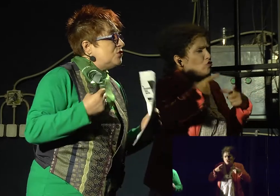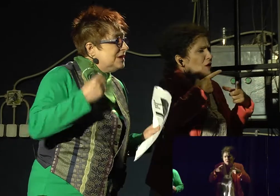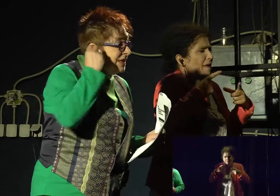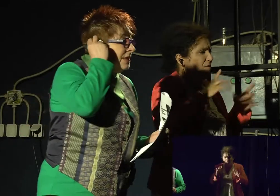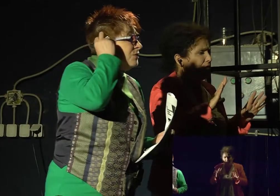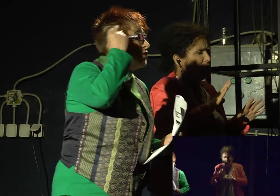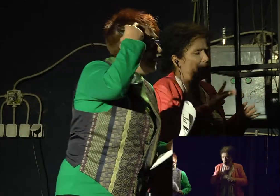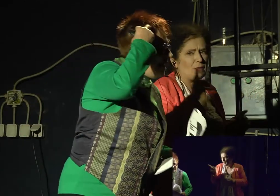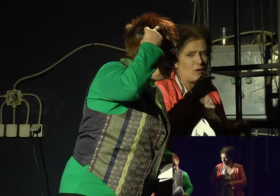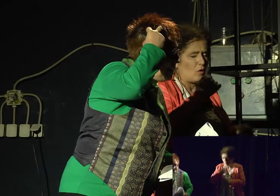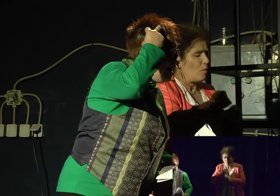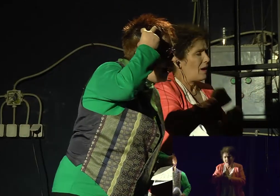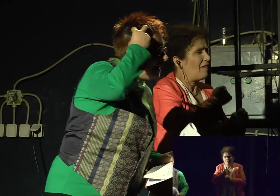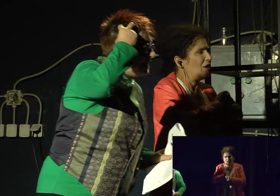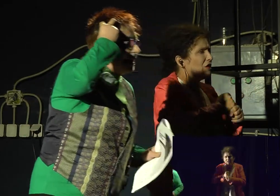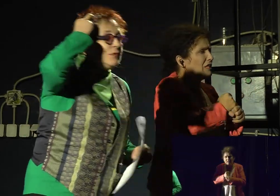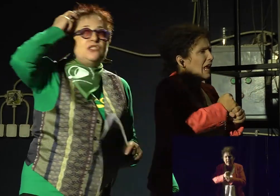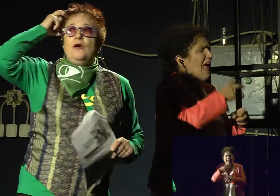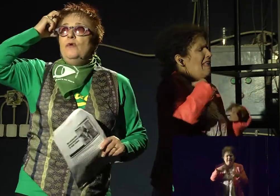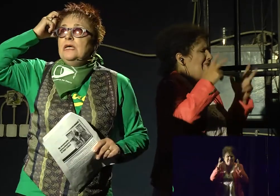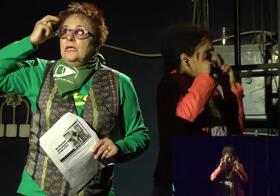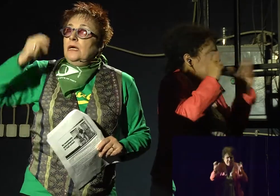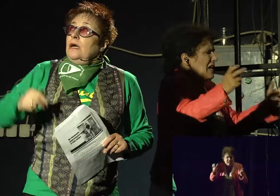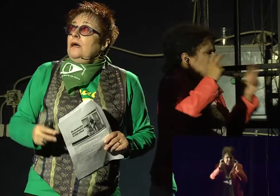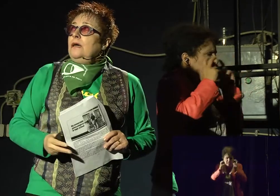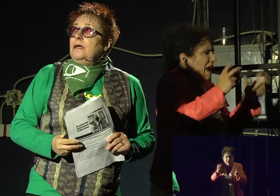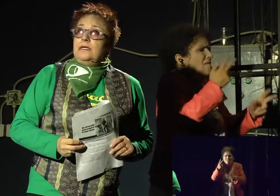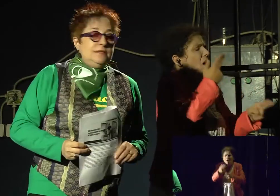was screaming in my mind, and I was